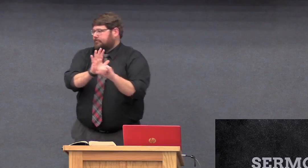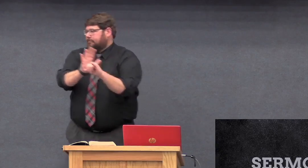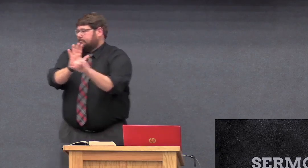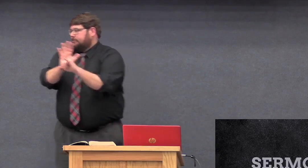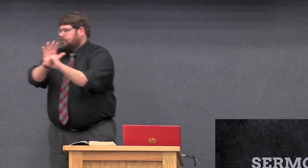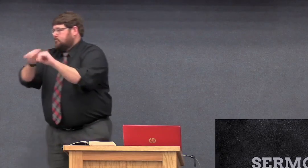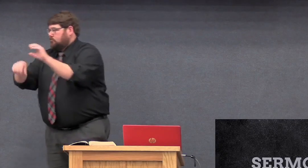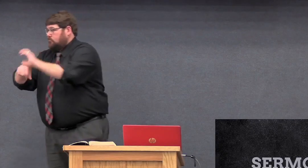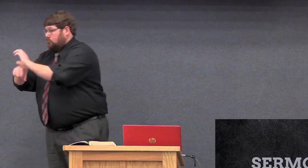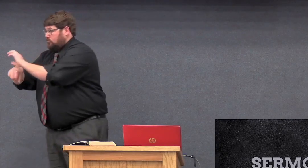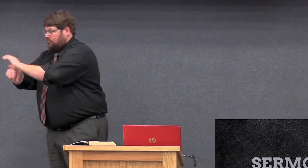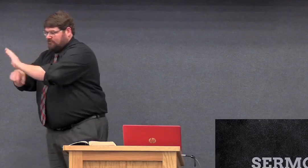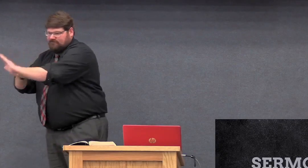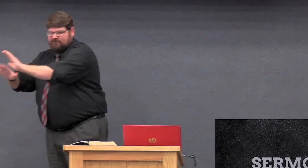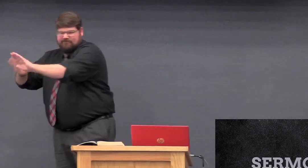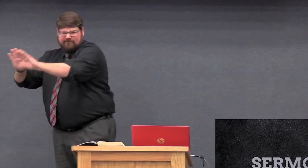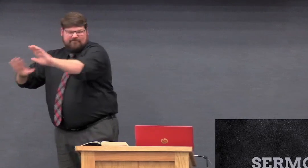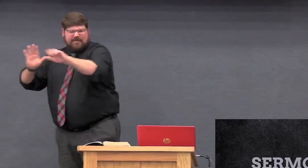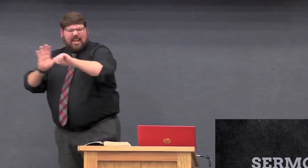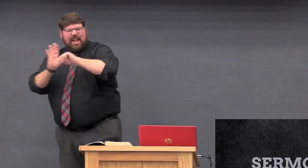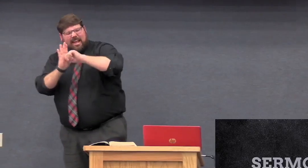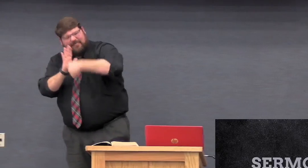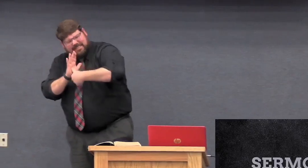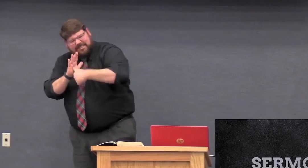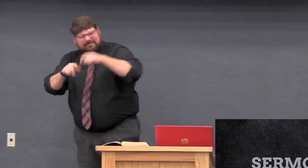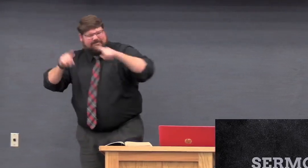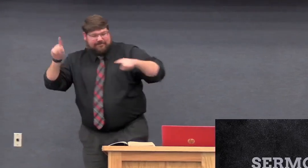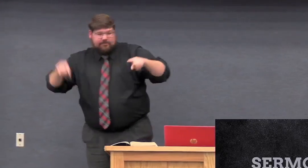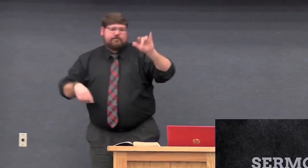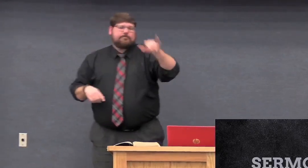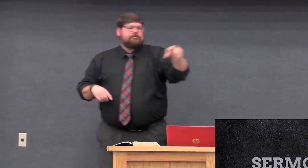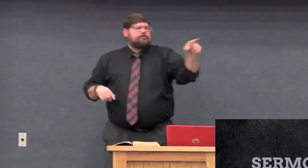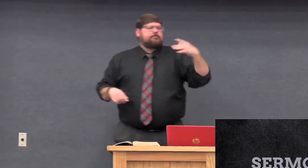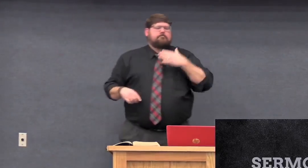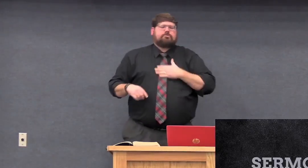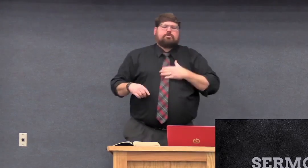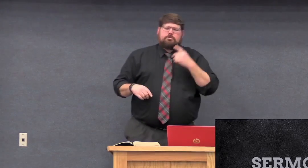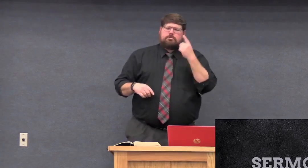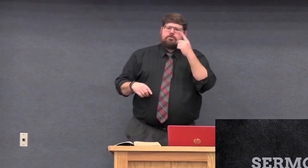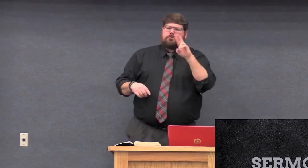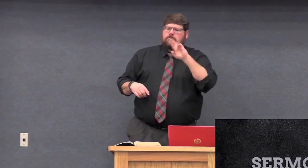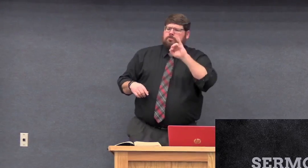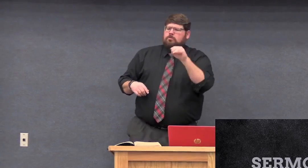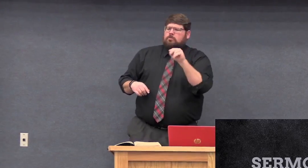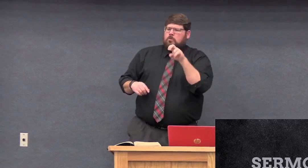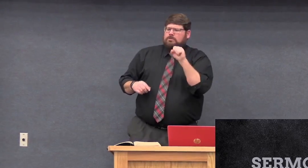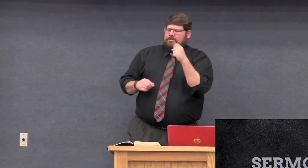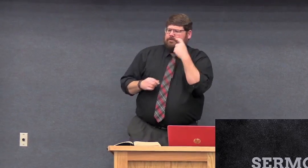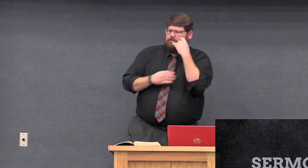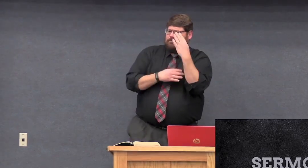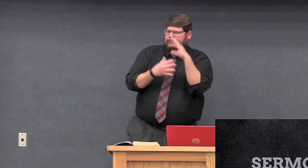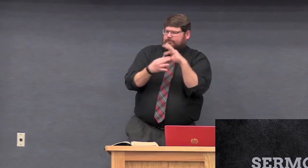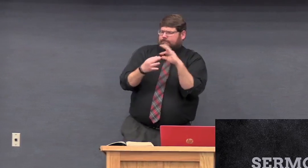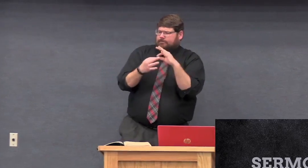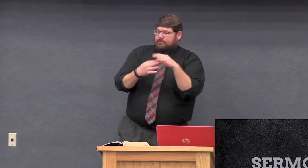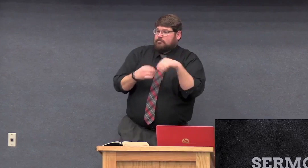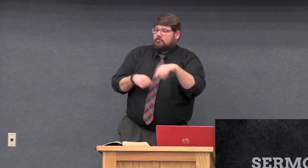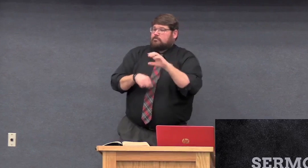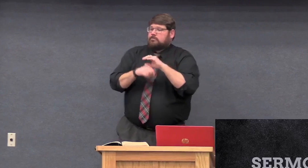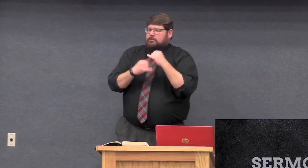Well, all kinds, just as cities have things that they are known for, churches also have things that they are known for. As